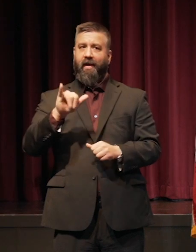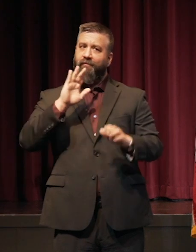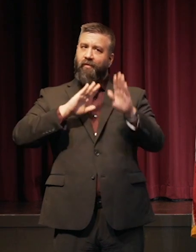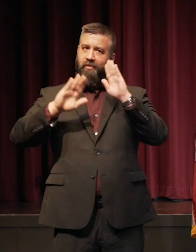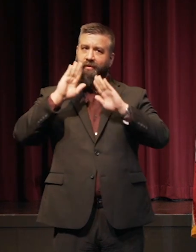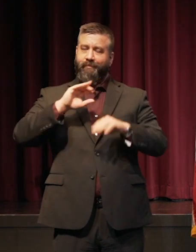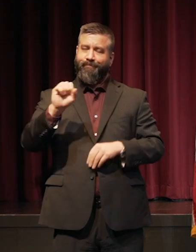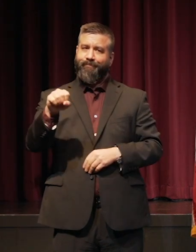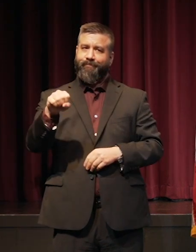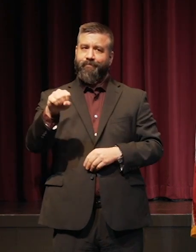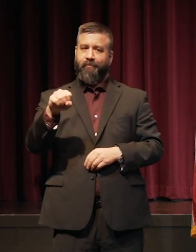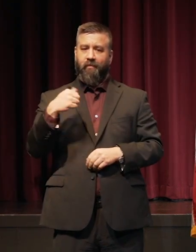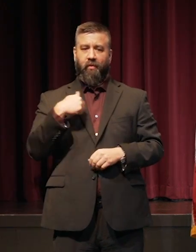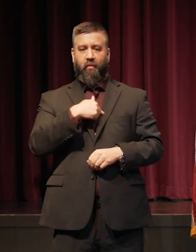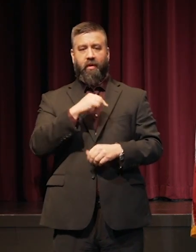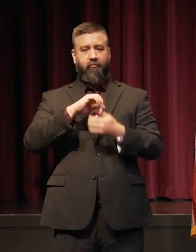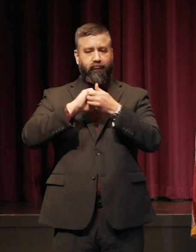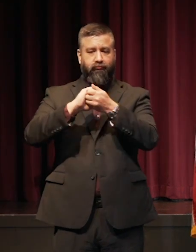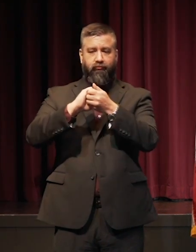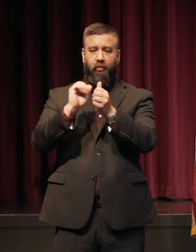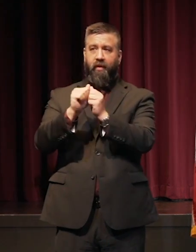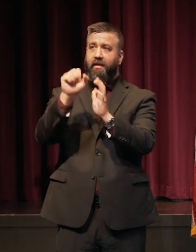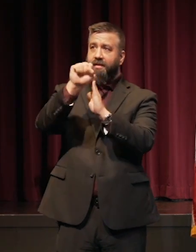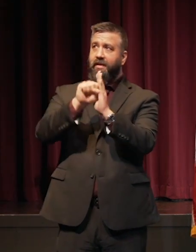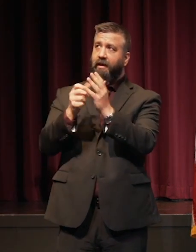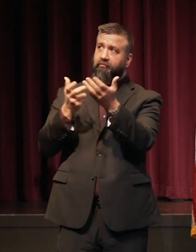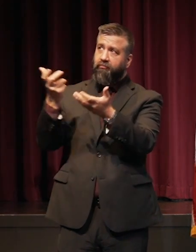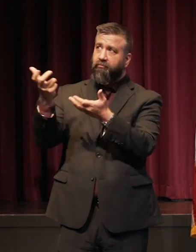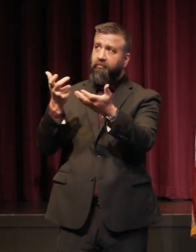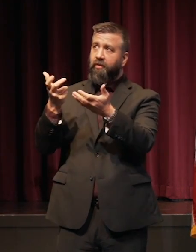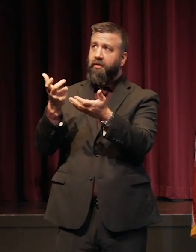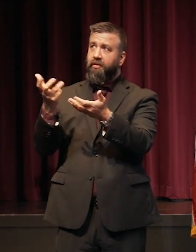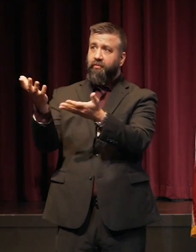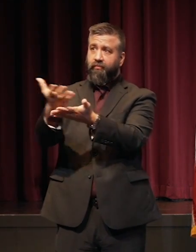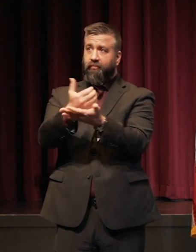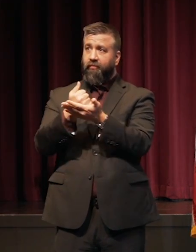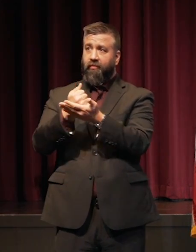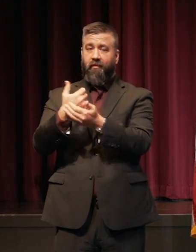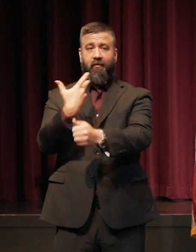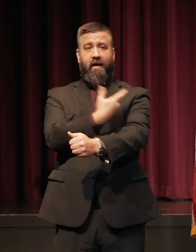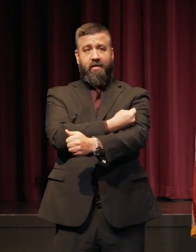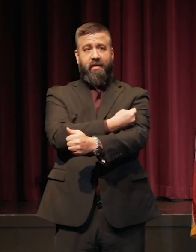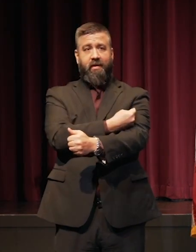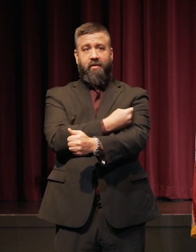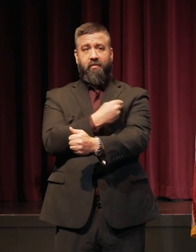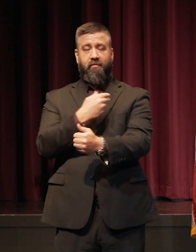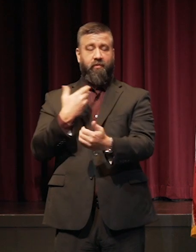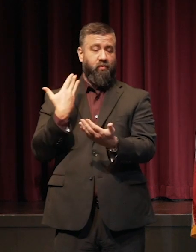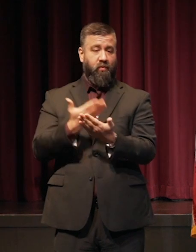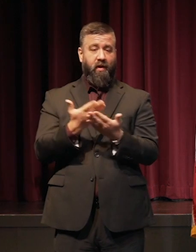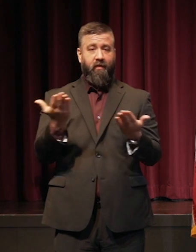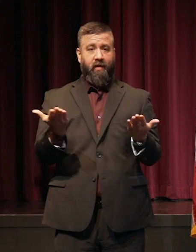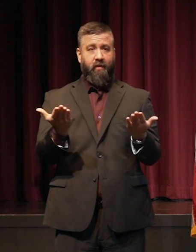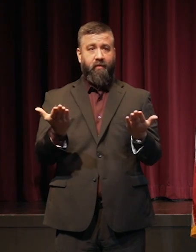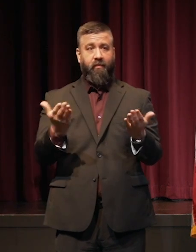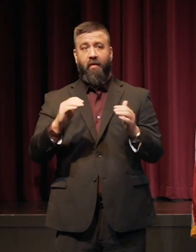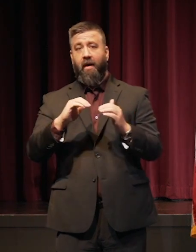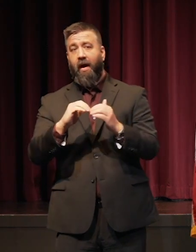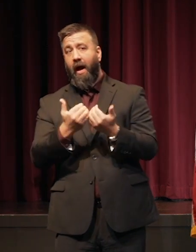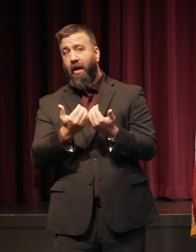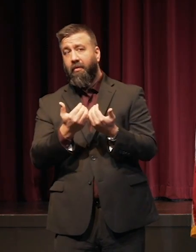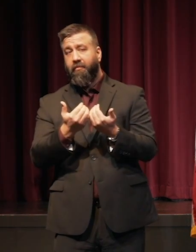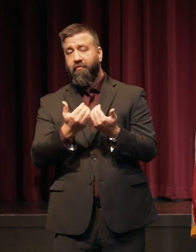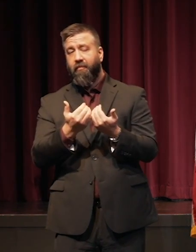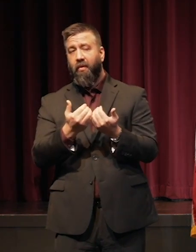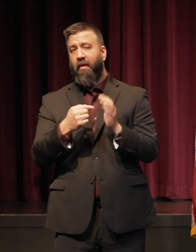frustrating. We are working with the state and others to get the vaccine into St. Louis County, and to do that, we have to show that we